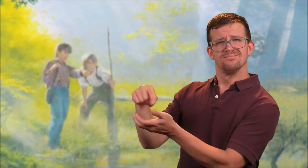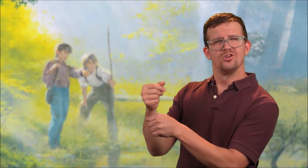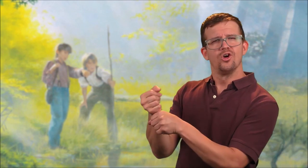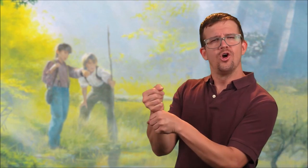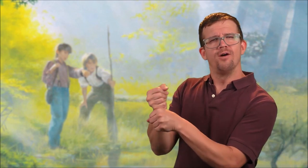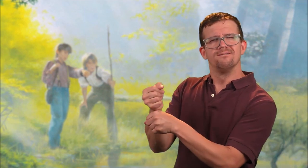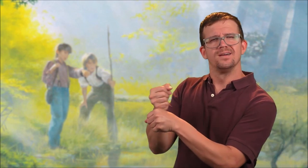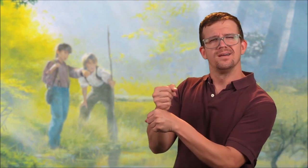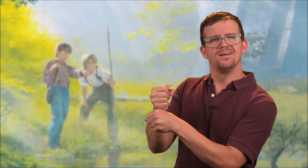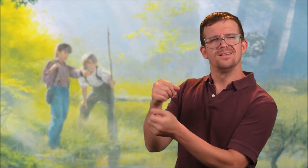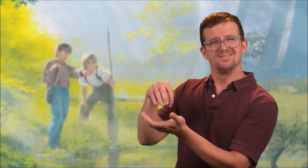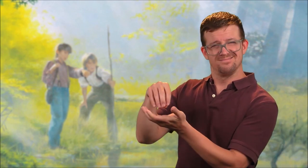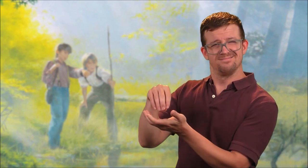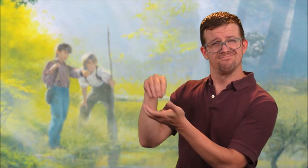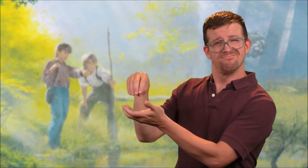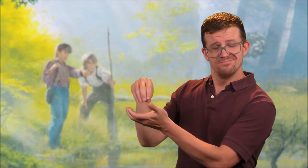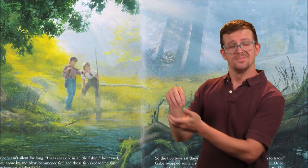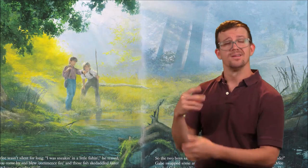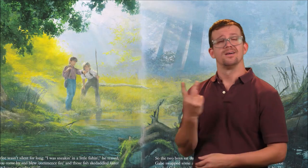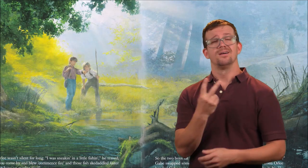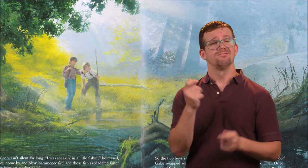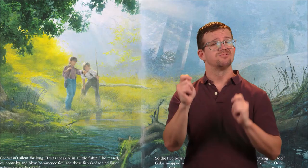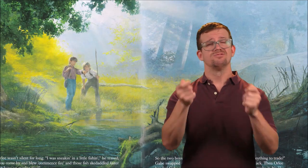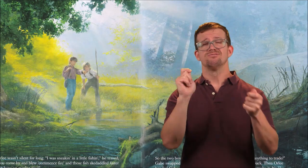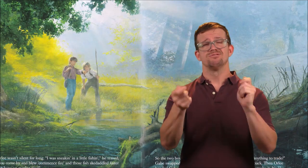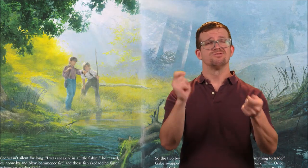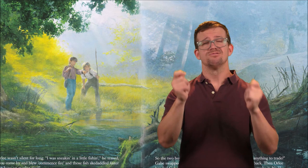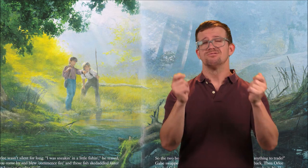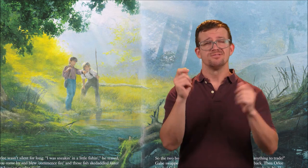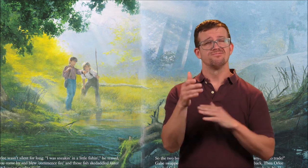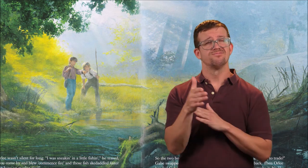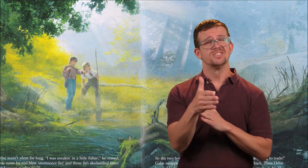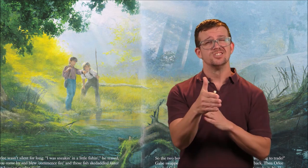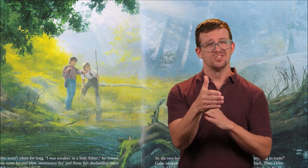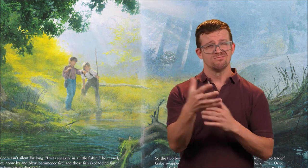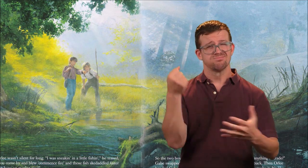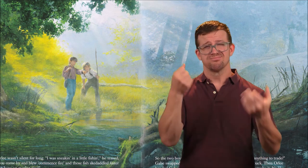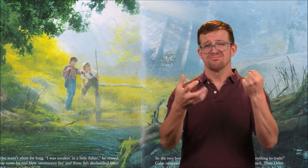So Gabe gave Orlee his ration of coffee, and they divided the fish.